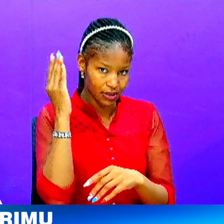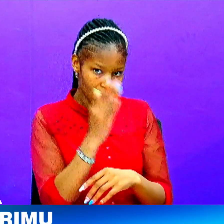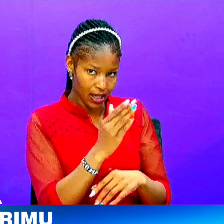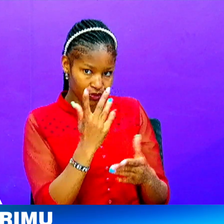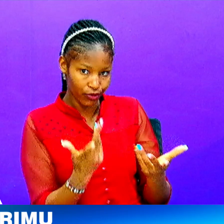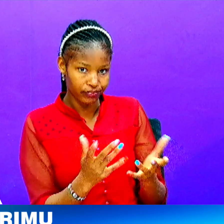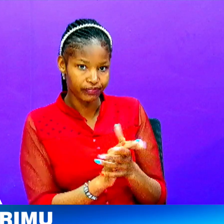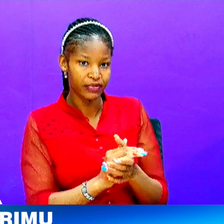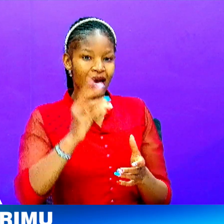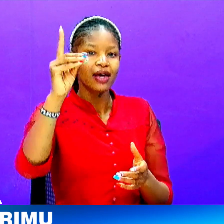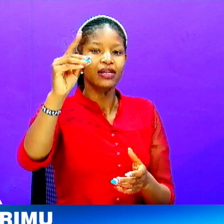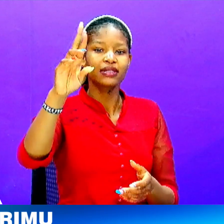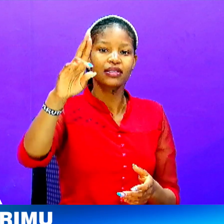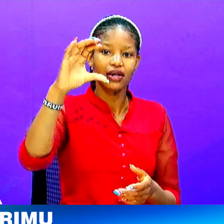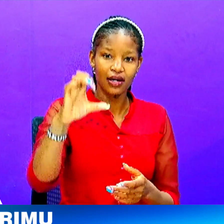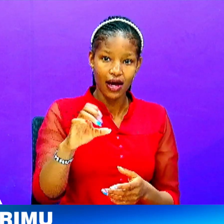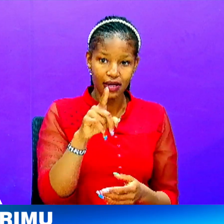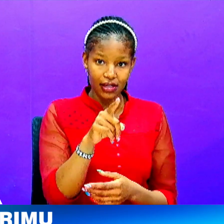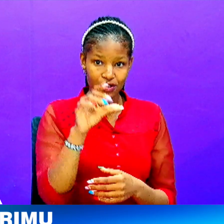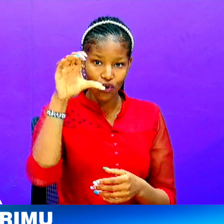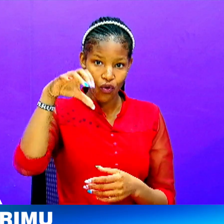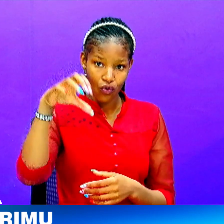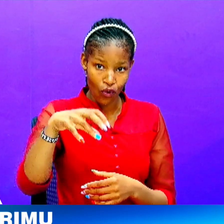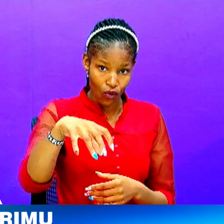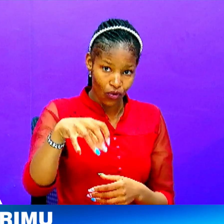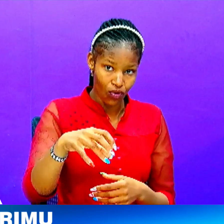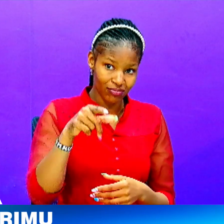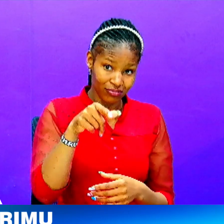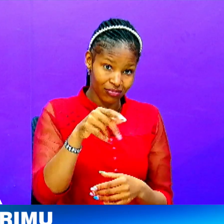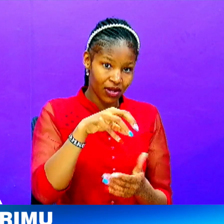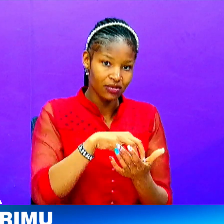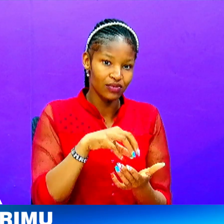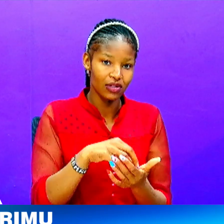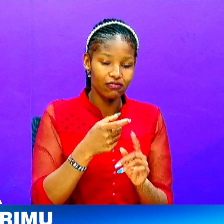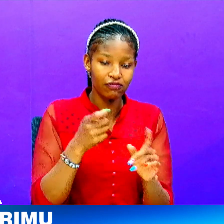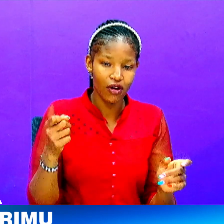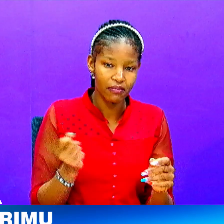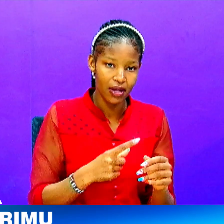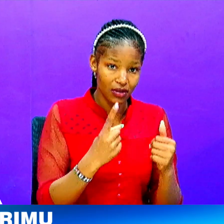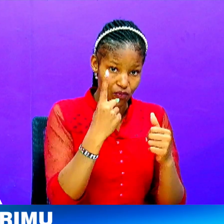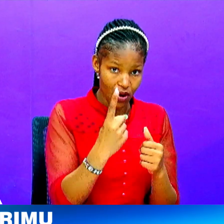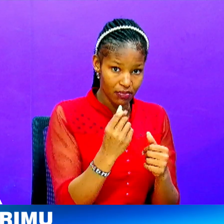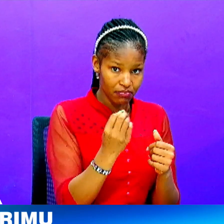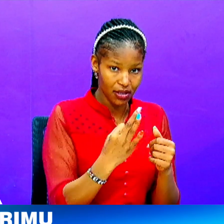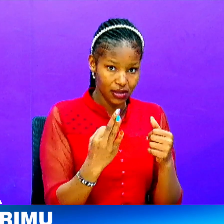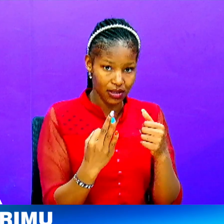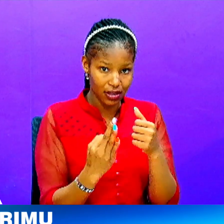peace talks on the Democratic Republic of Congo crisis set for August 1st.